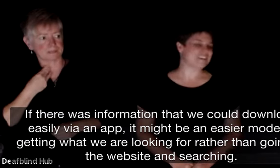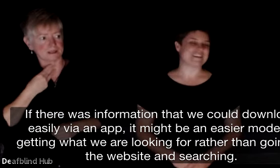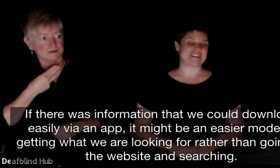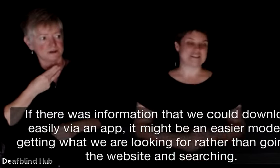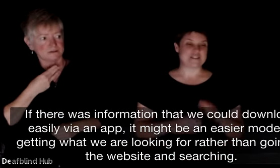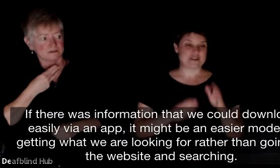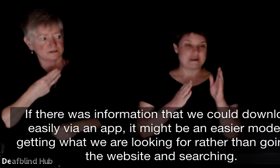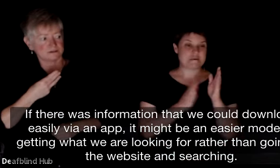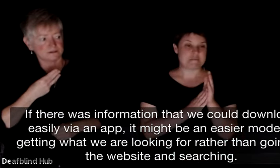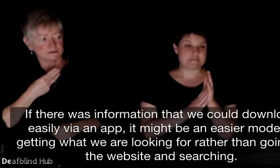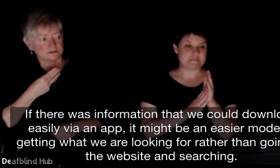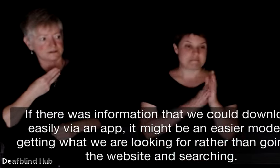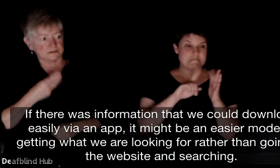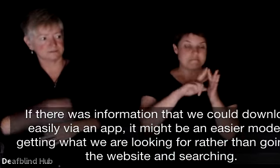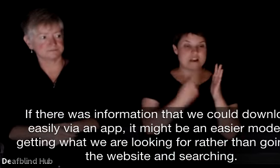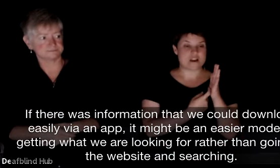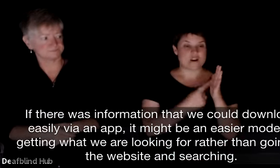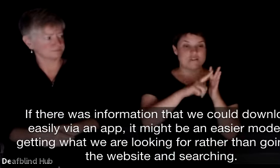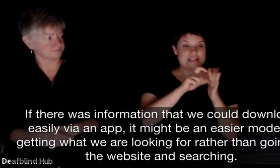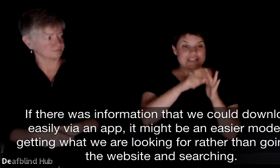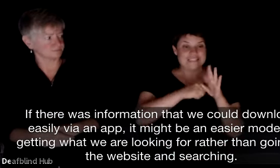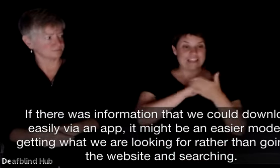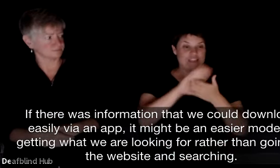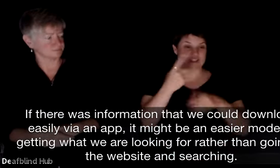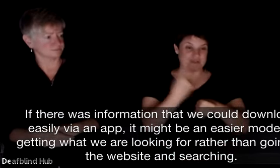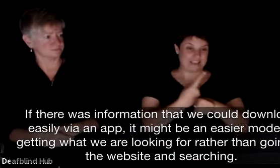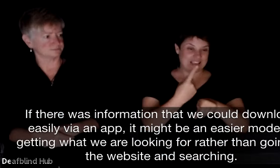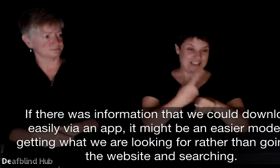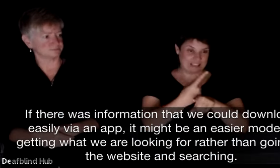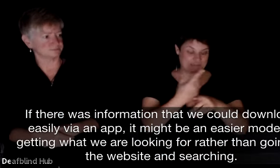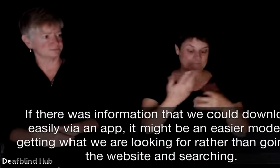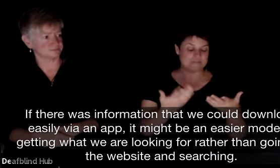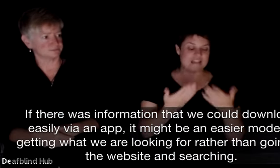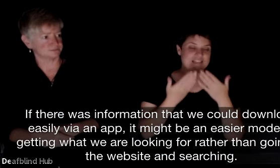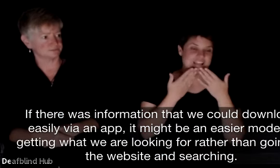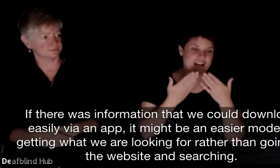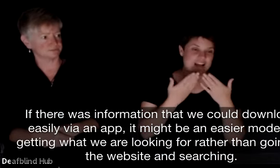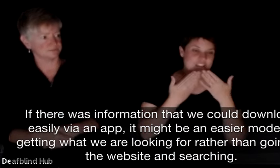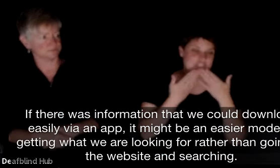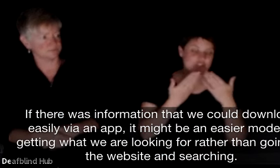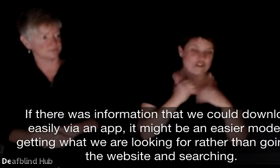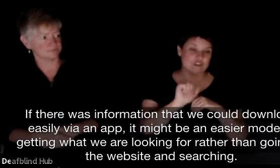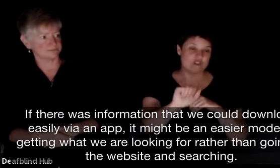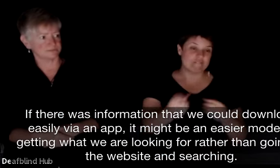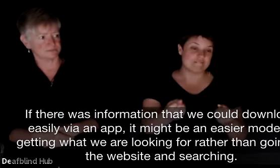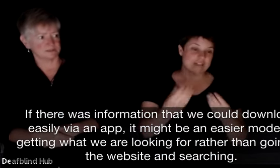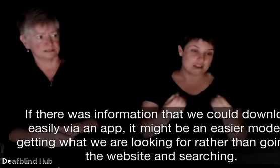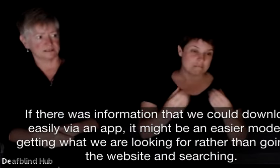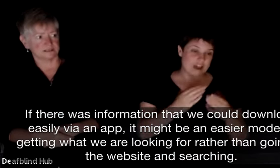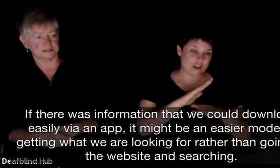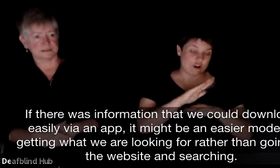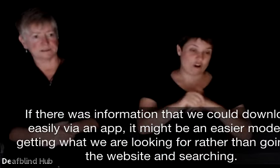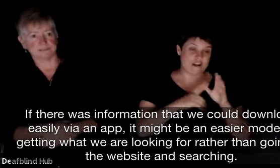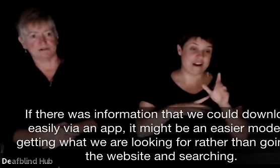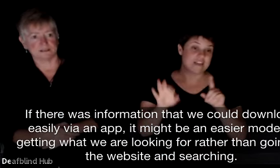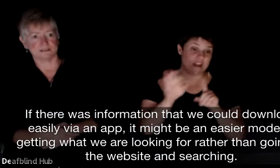That's okay. Meredith speaking. Thanks for that feedback about the